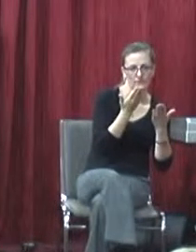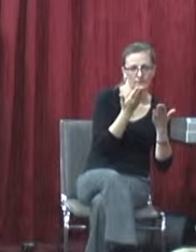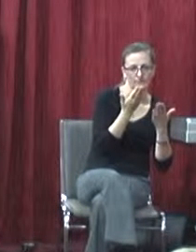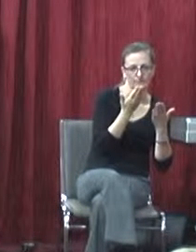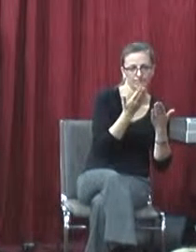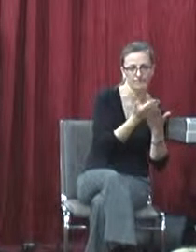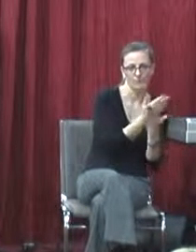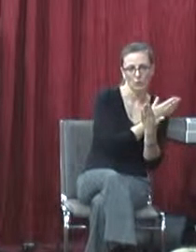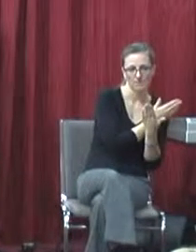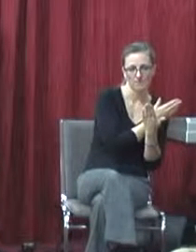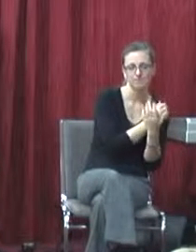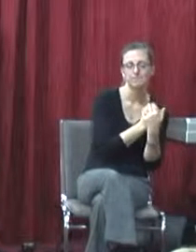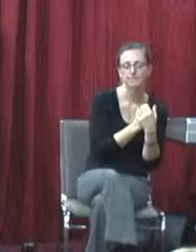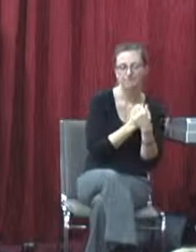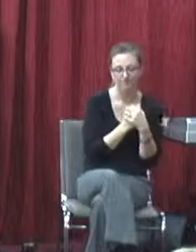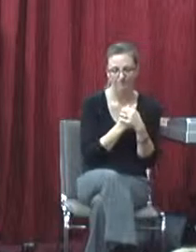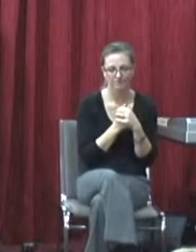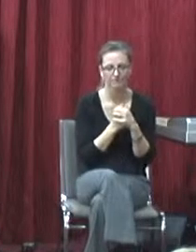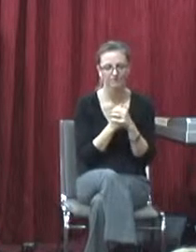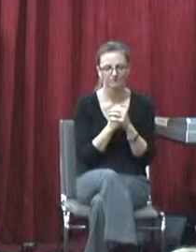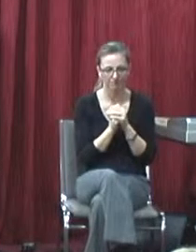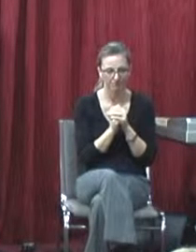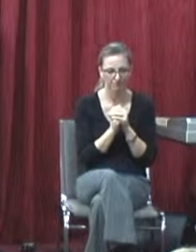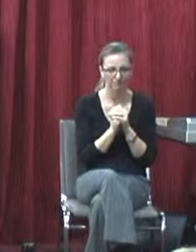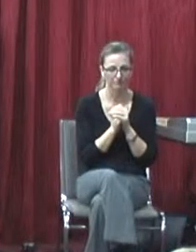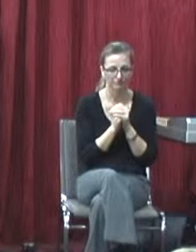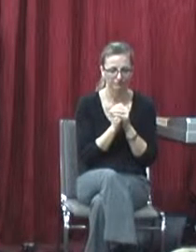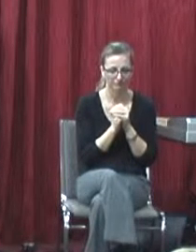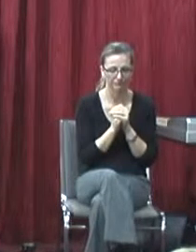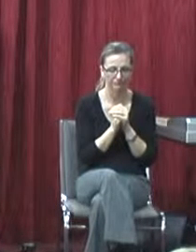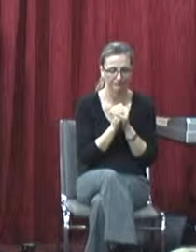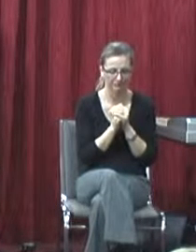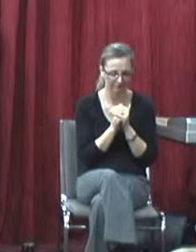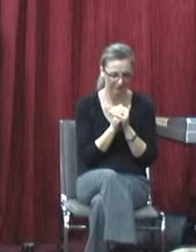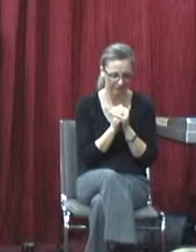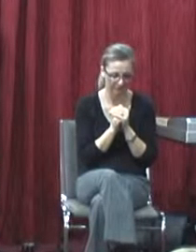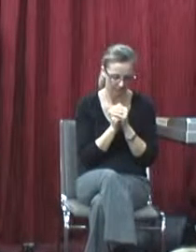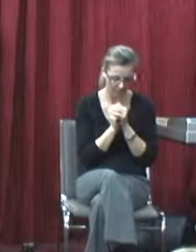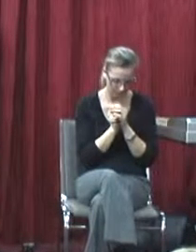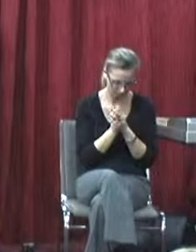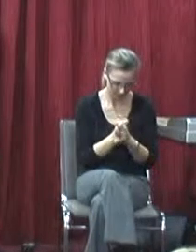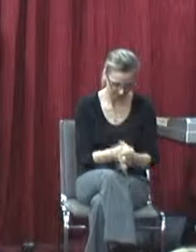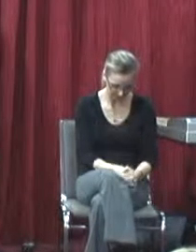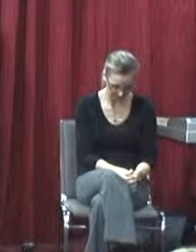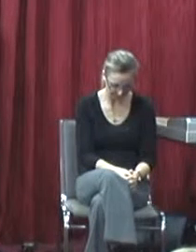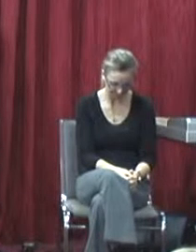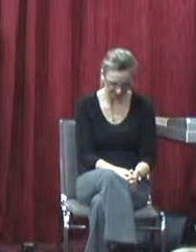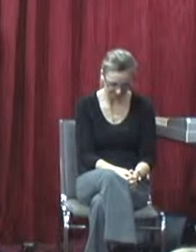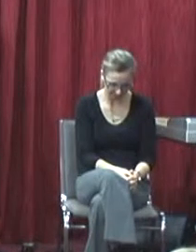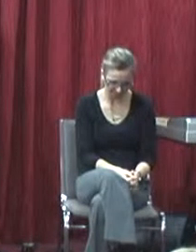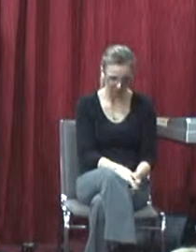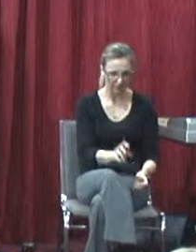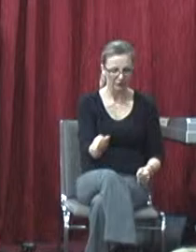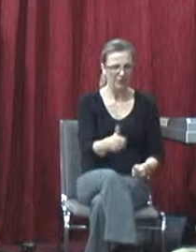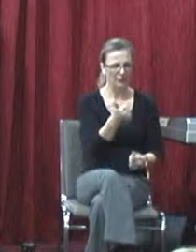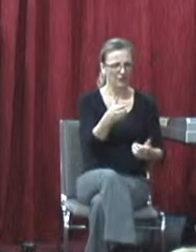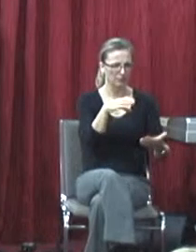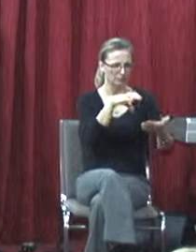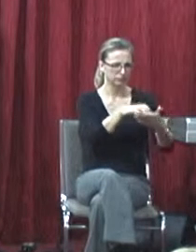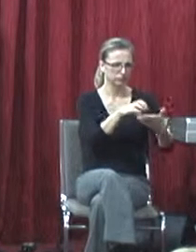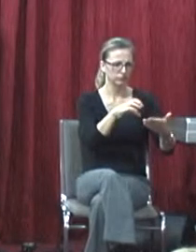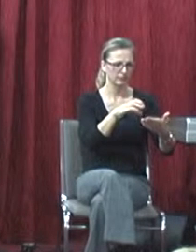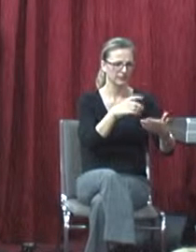another passage that speaks to this in a very clear way. Actually, another one of those amazing upside-down things of the kingdom of